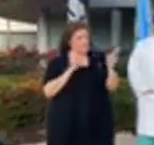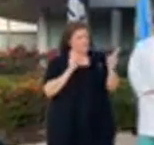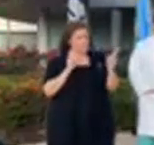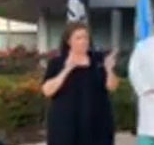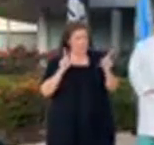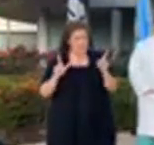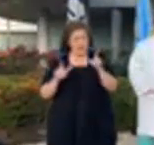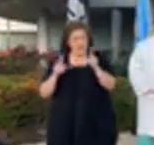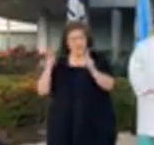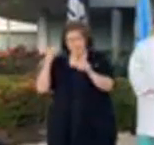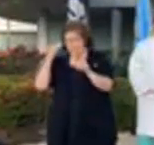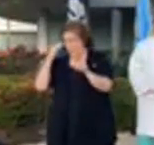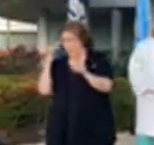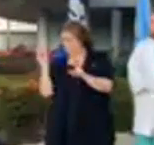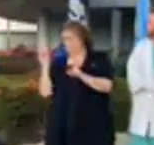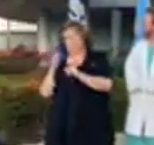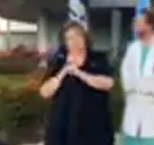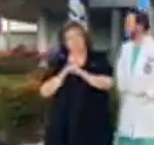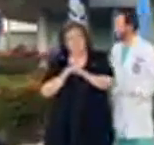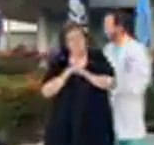WWL. Question for Mayor Cantrell.